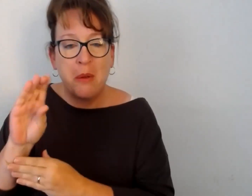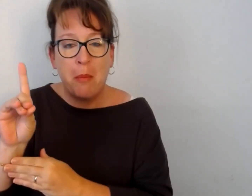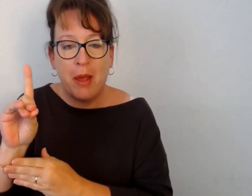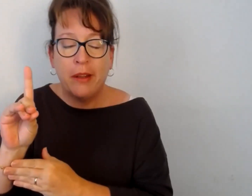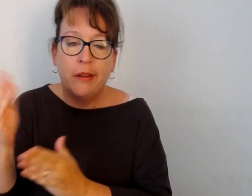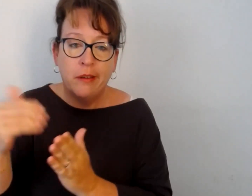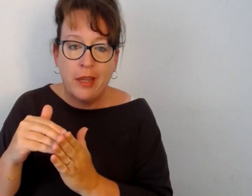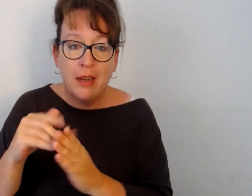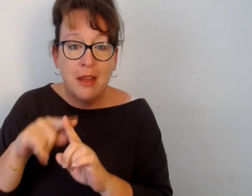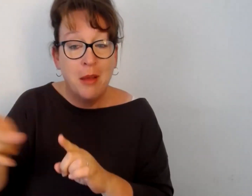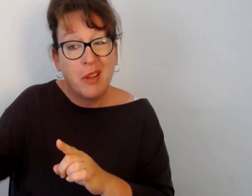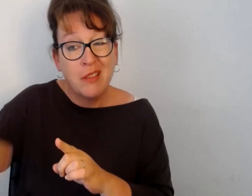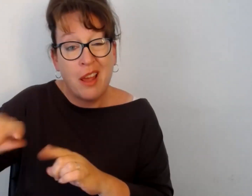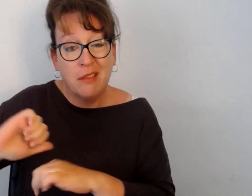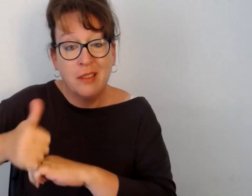they